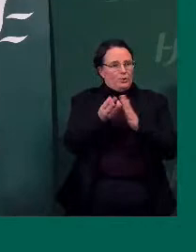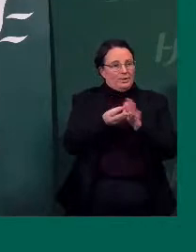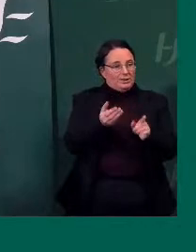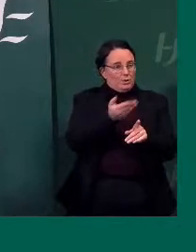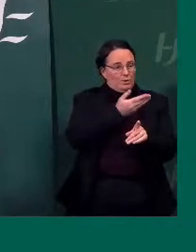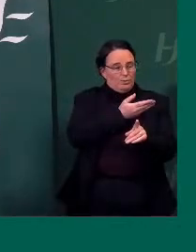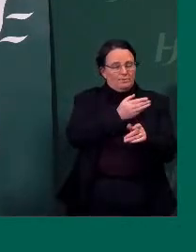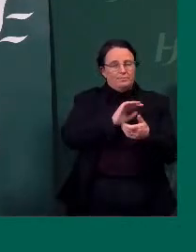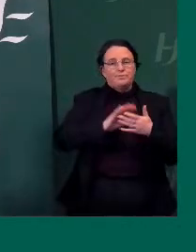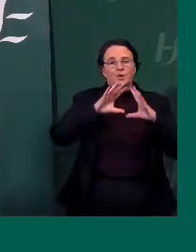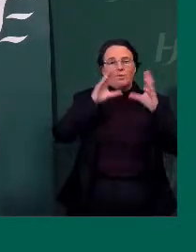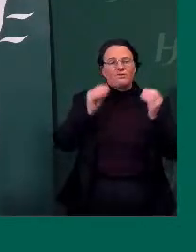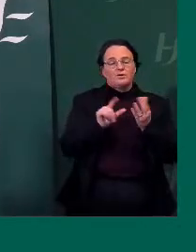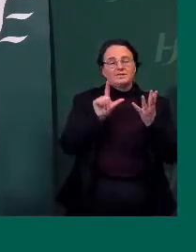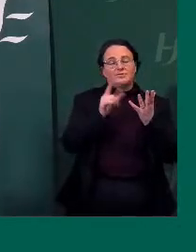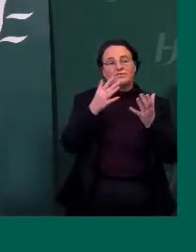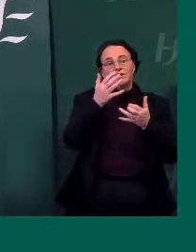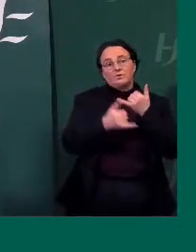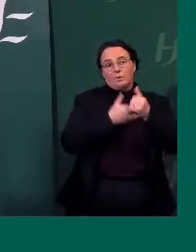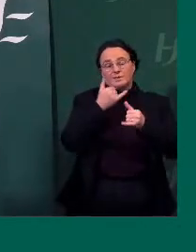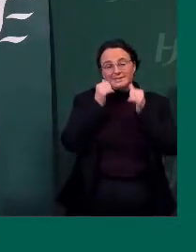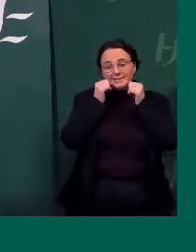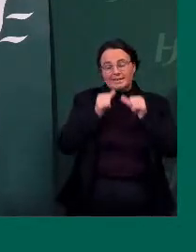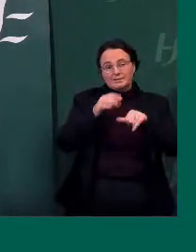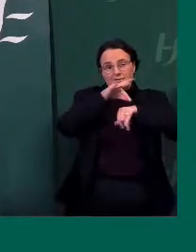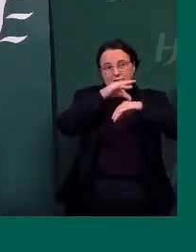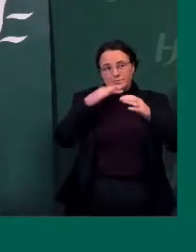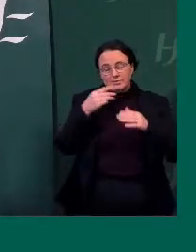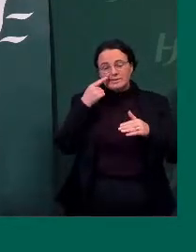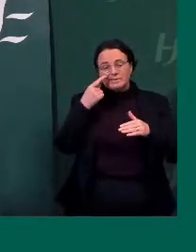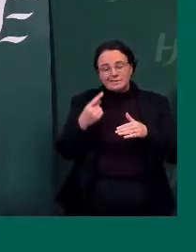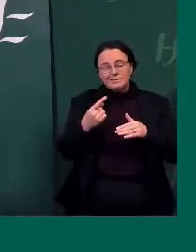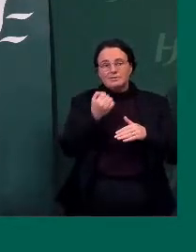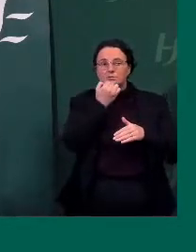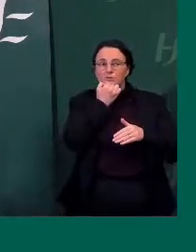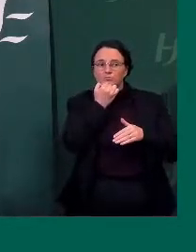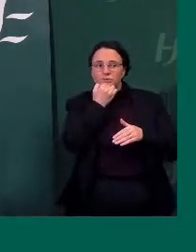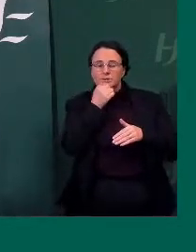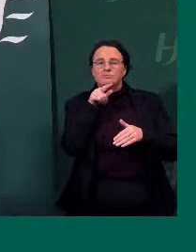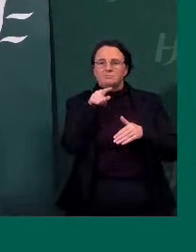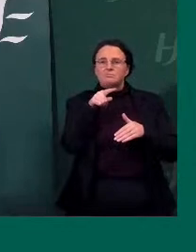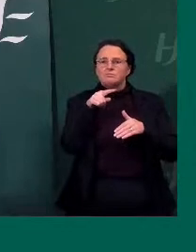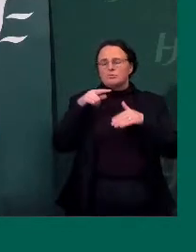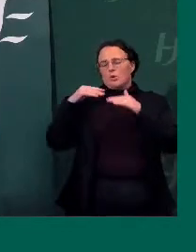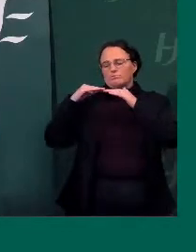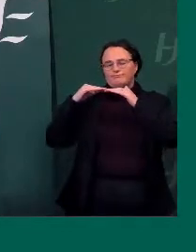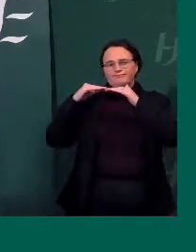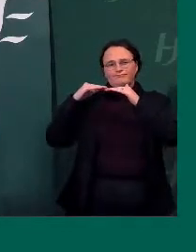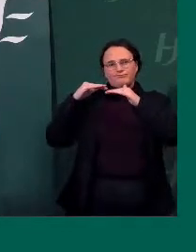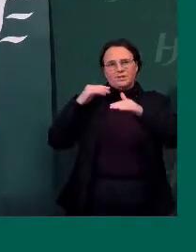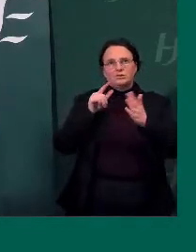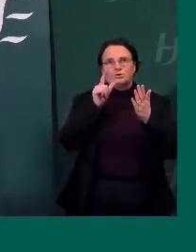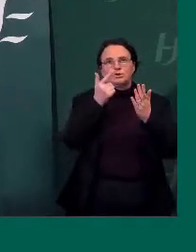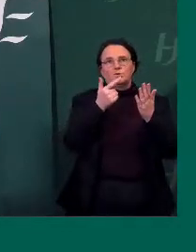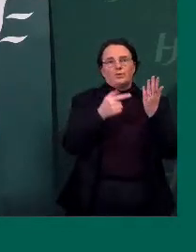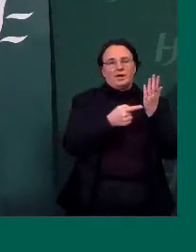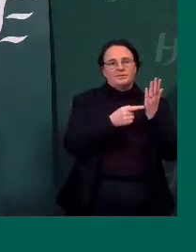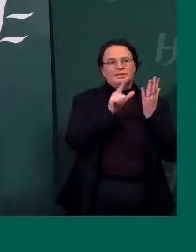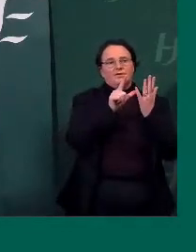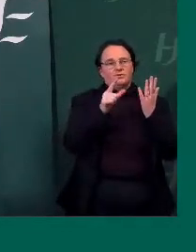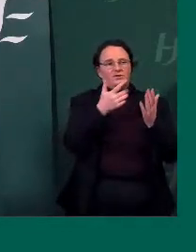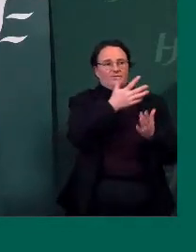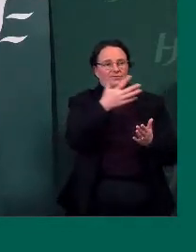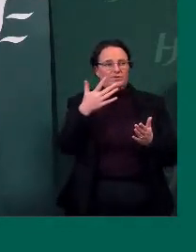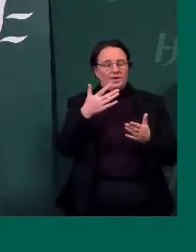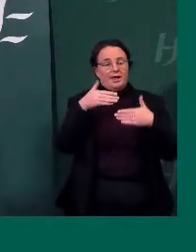we look at our over 75-year-olds attending, we can see that that has kind of levelled a bit this week, 2,755, and in